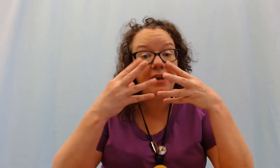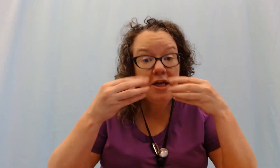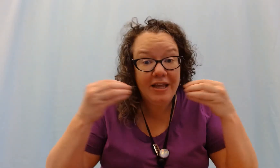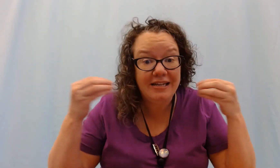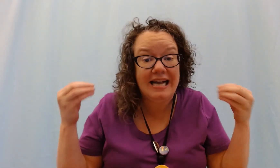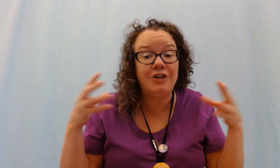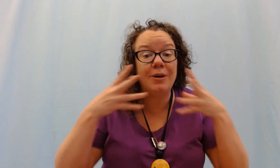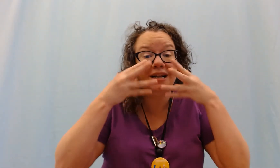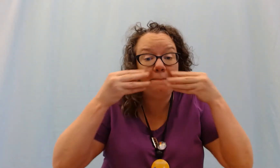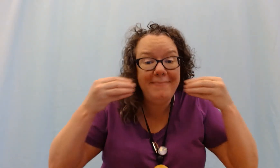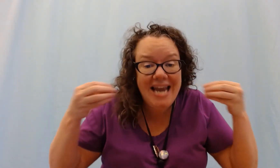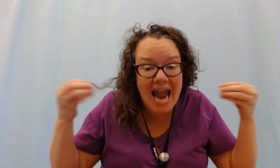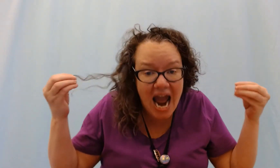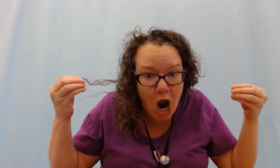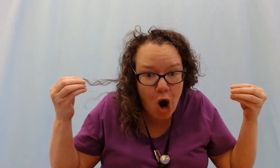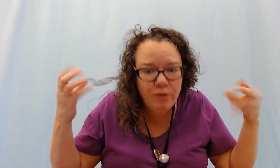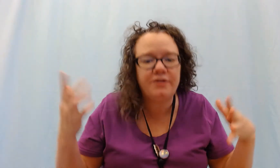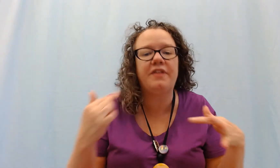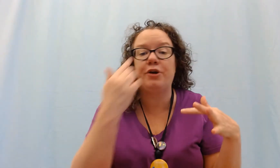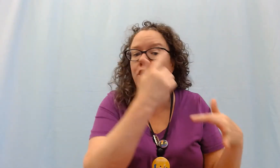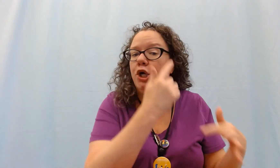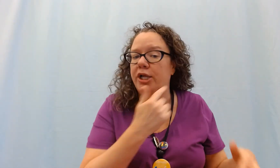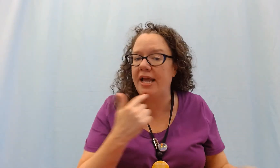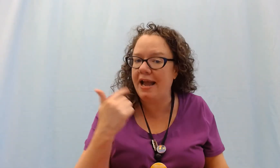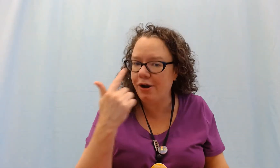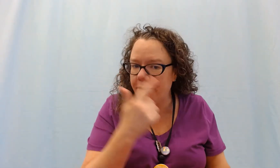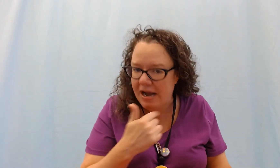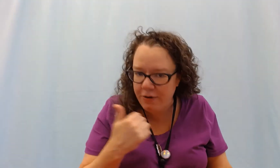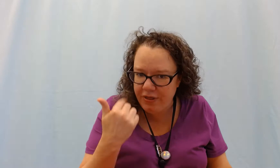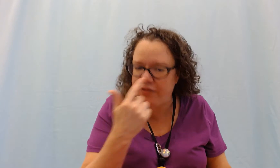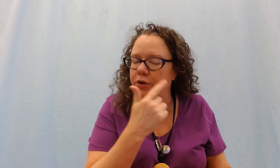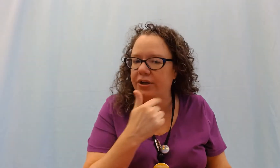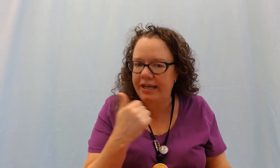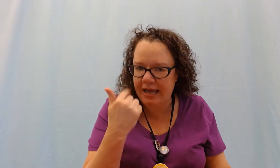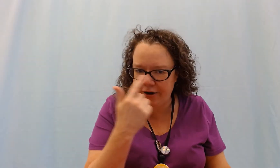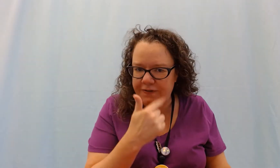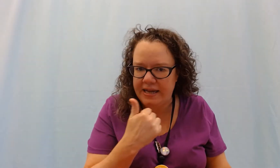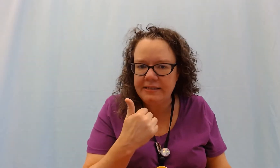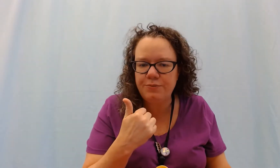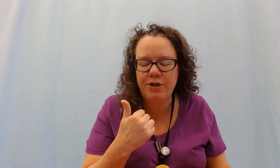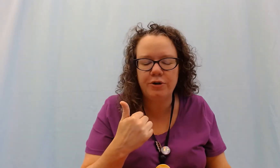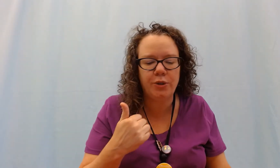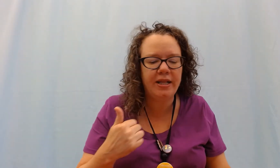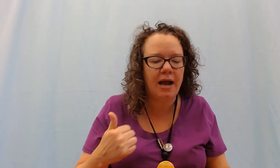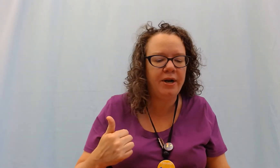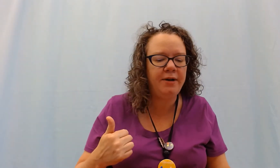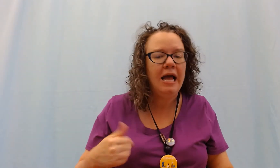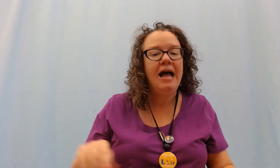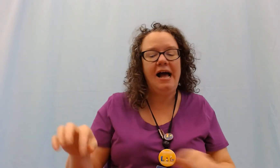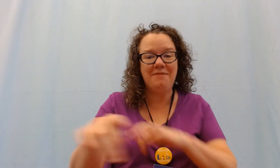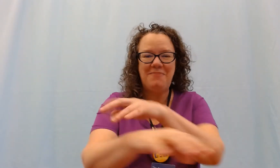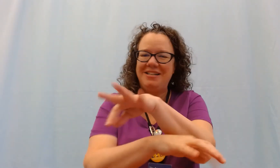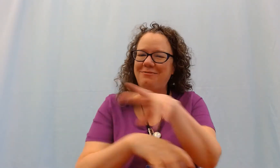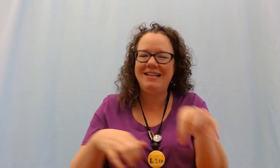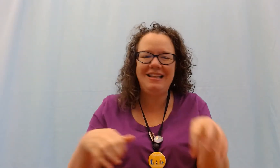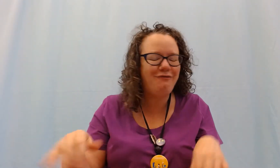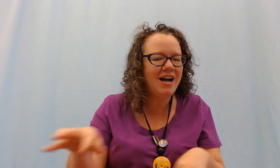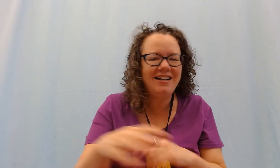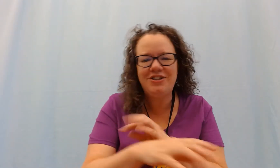the exaggerated meow, so that they're looking at your mouth and they're looking at your face when you're doing that one. But it's really fun. It's just a